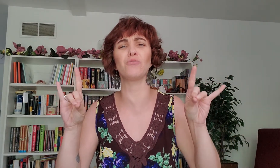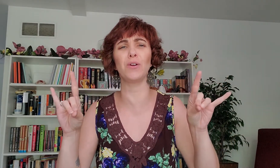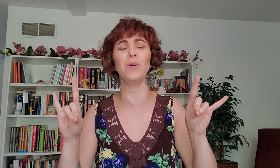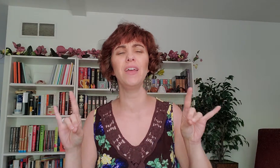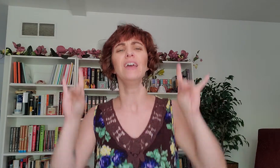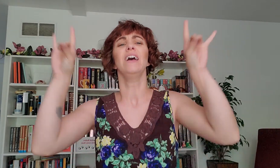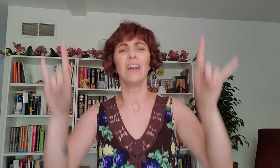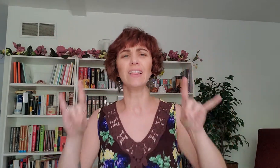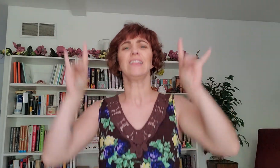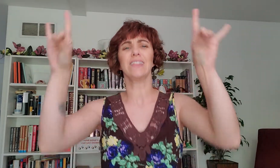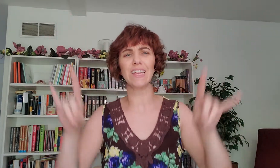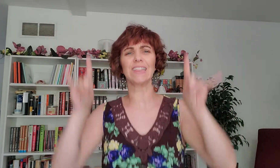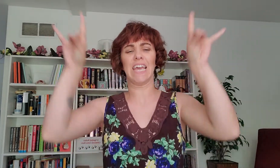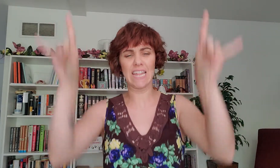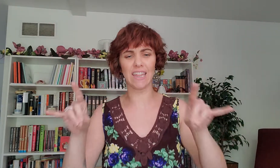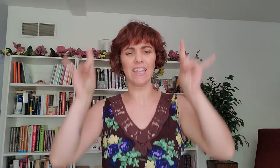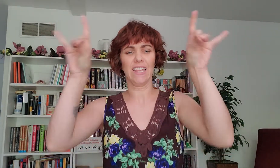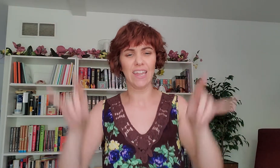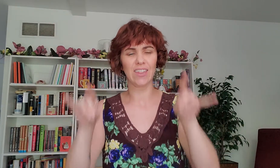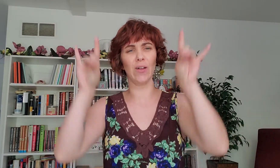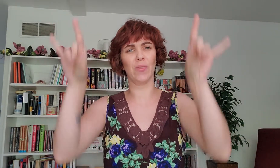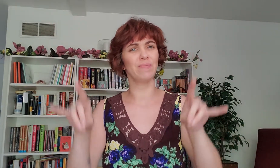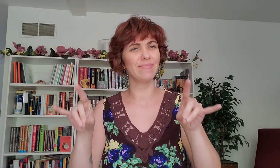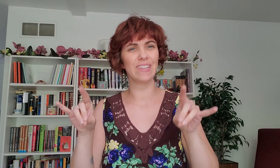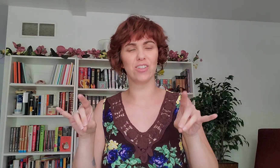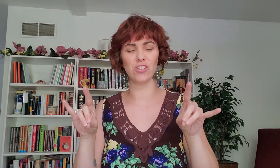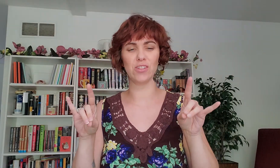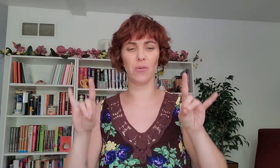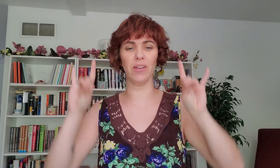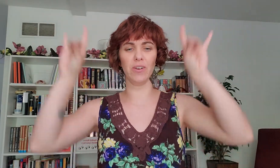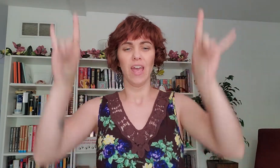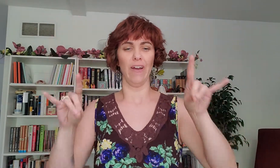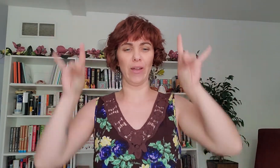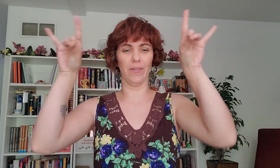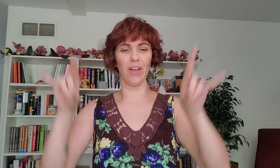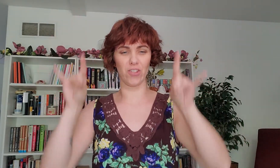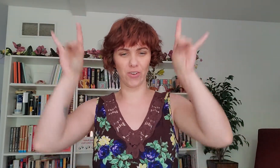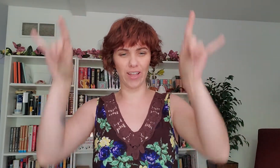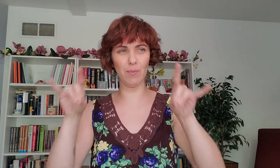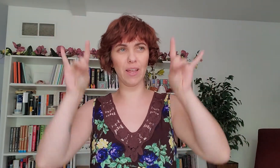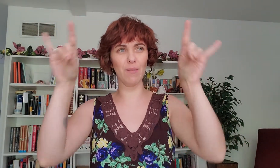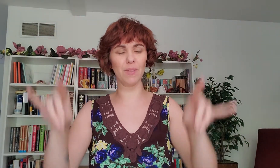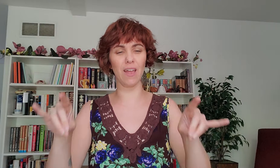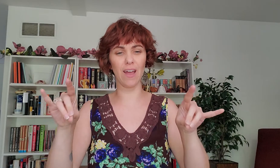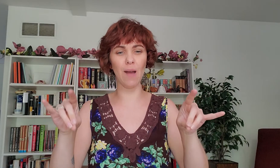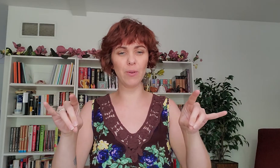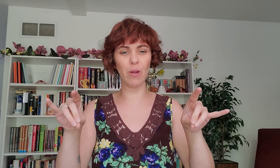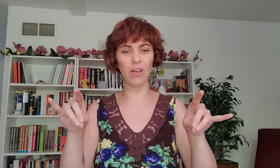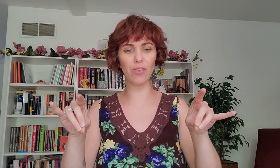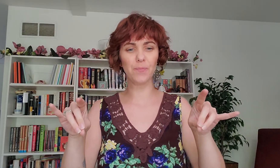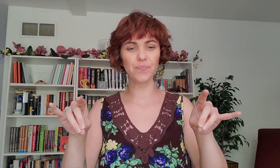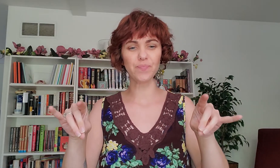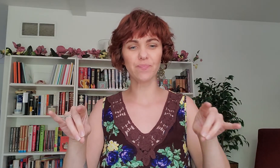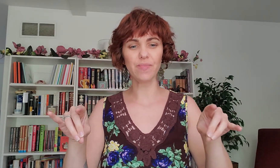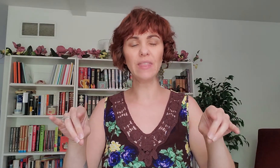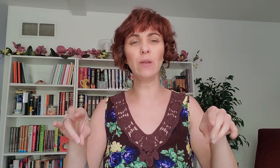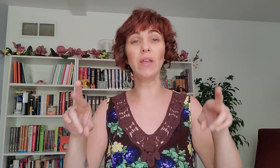kangaroo. Like this. So it's just so cute. Okay, Australia becomes a Commonwealth. Then we have